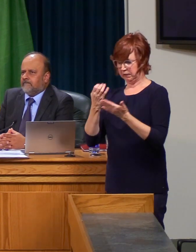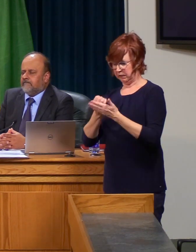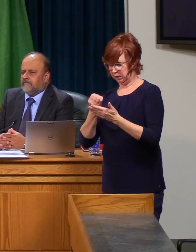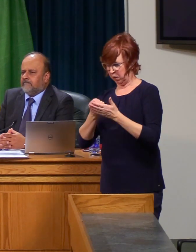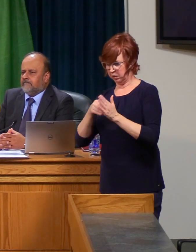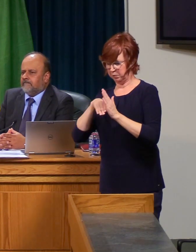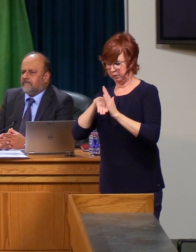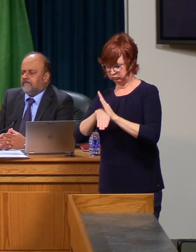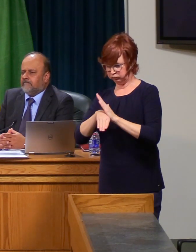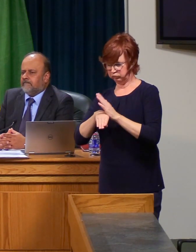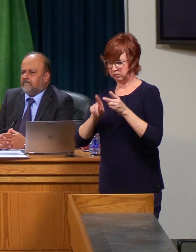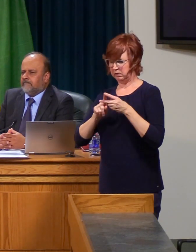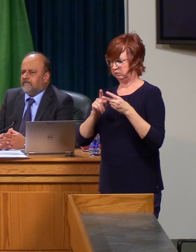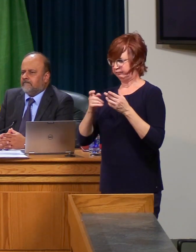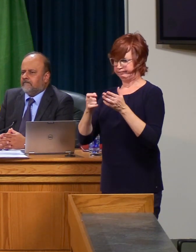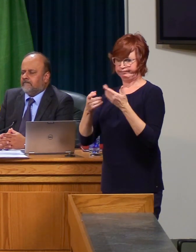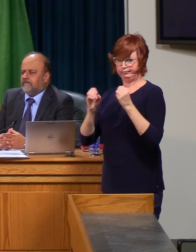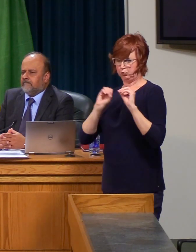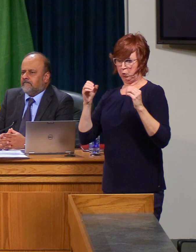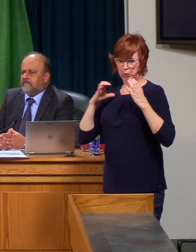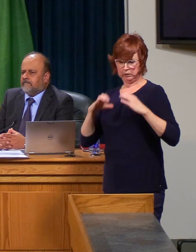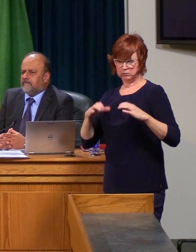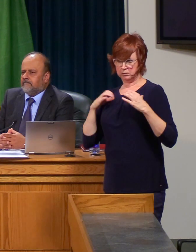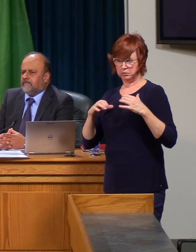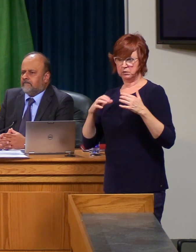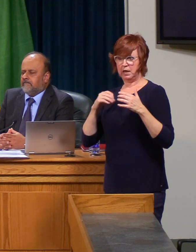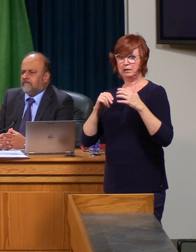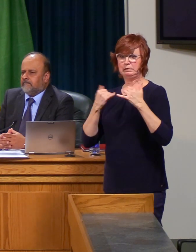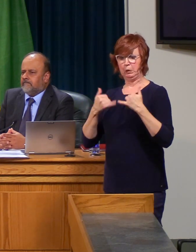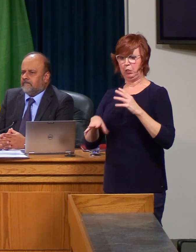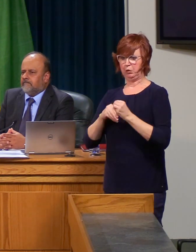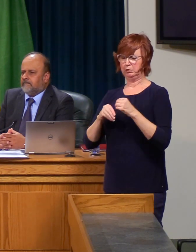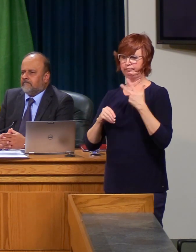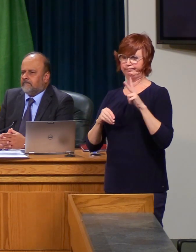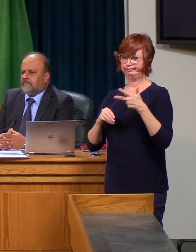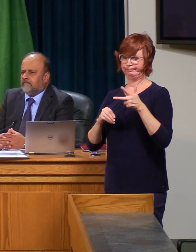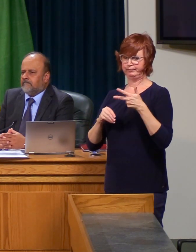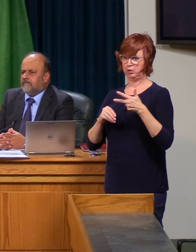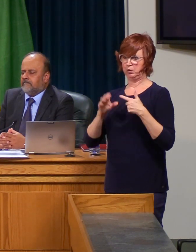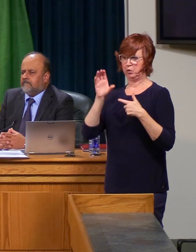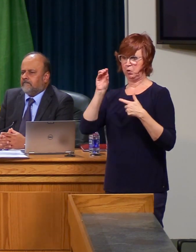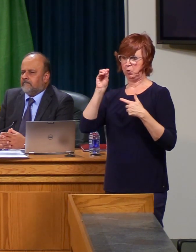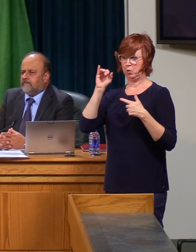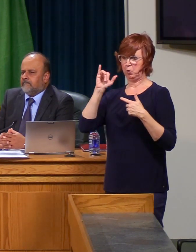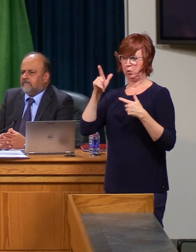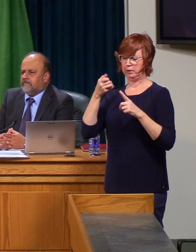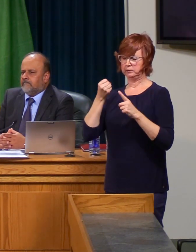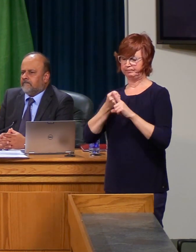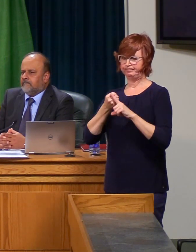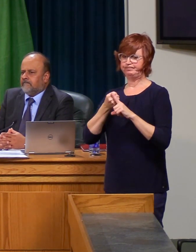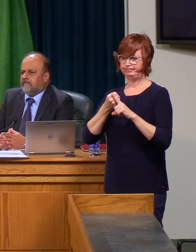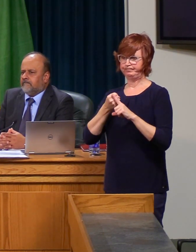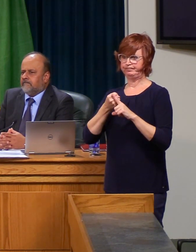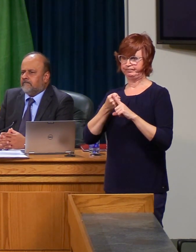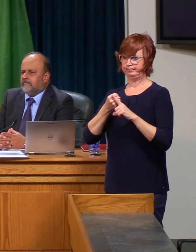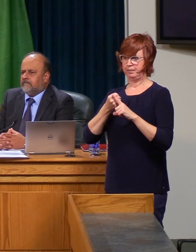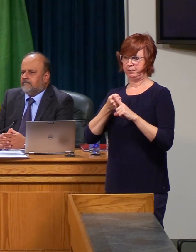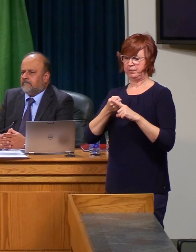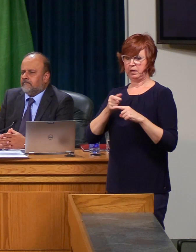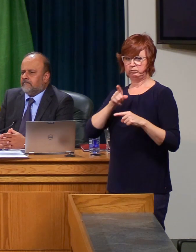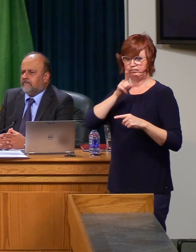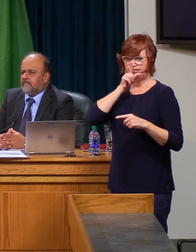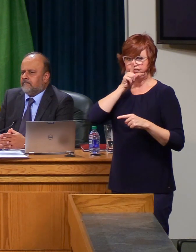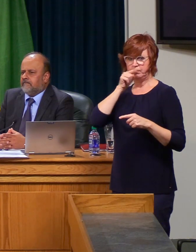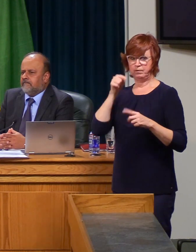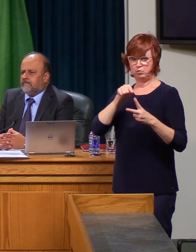of demand, and further the oil industry, which is likely to be one of the most heavily affected industries. Why is there nothing specific for